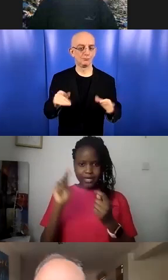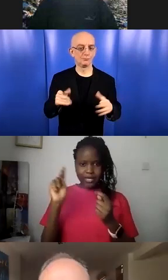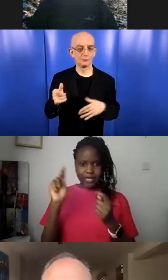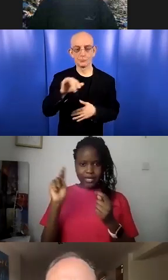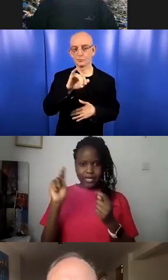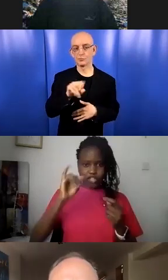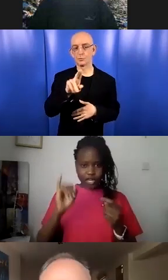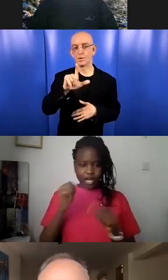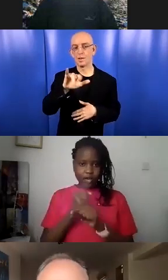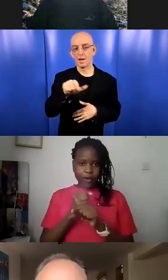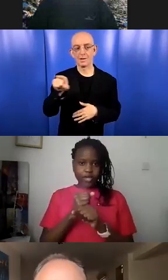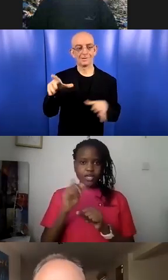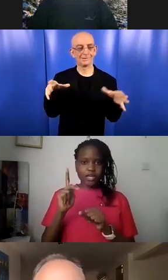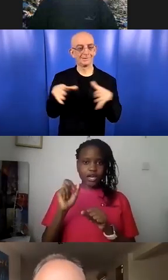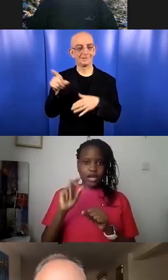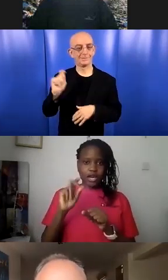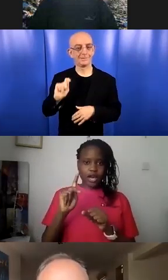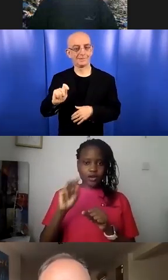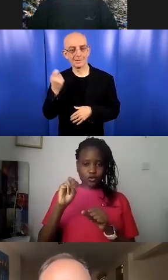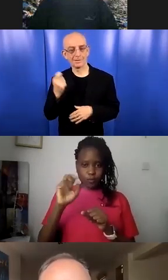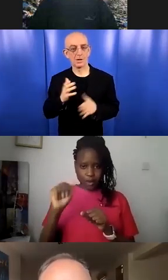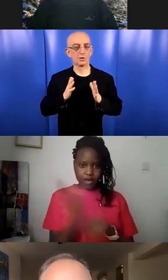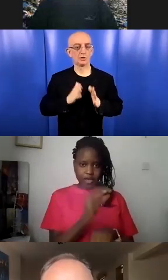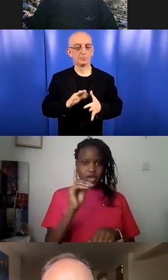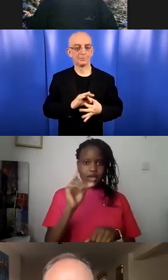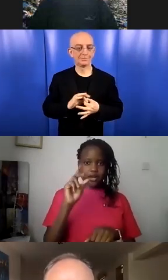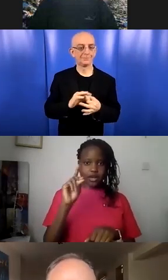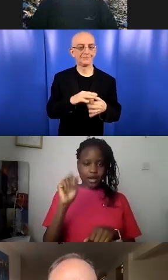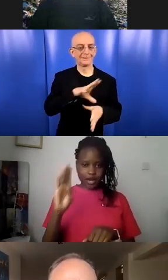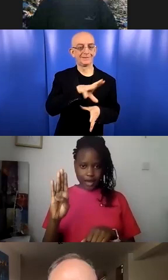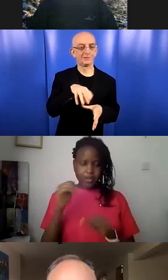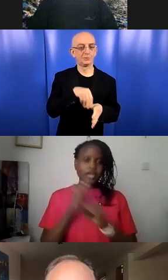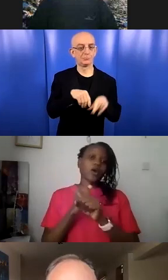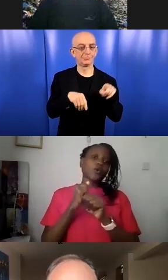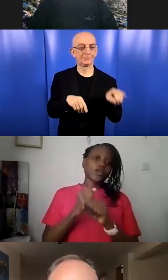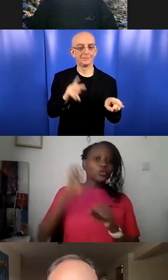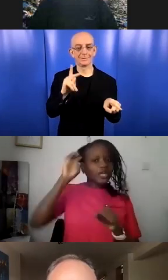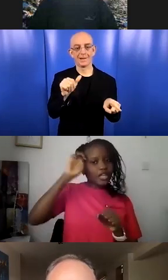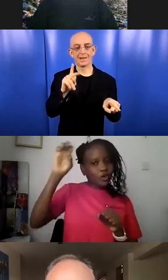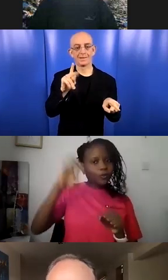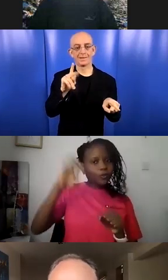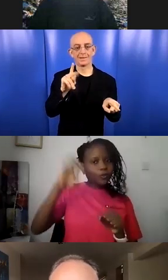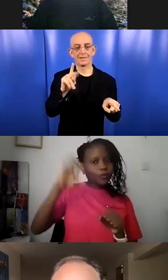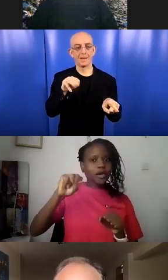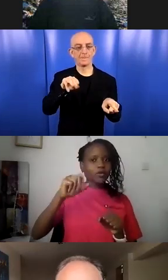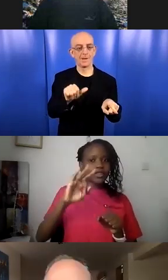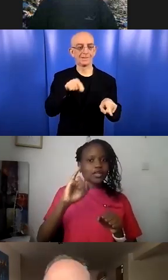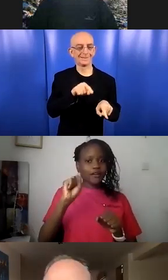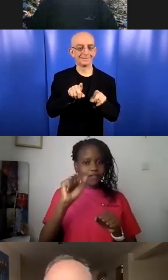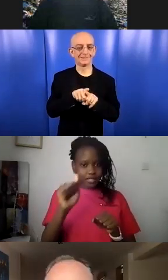working in Dadaab and Kakuma, and a number of other projects. I mentioned the work we're doing in Nafisa, it's in Ethiopia, and